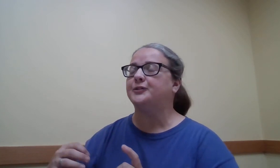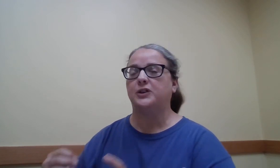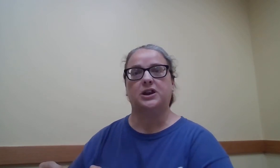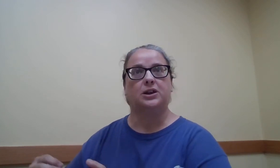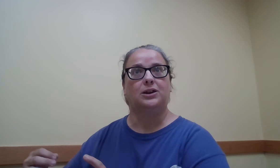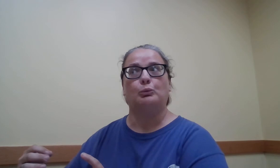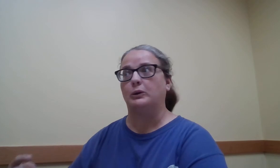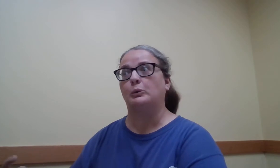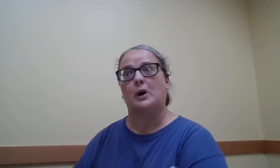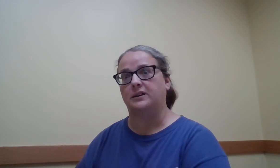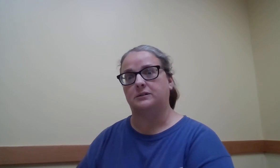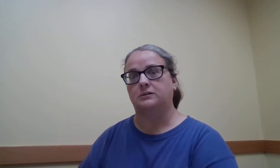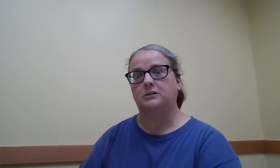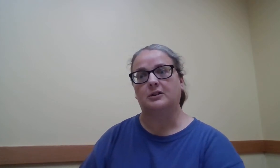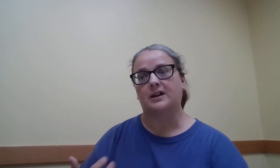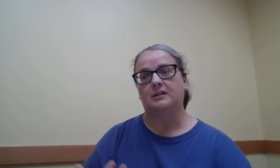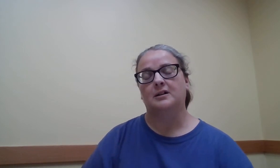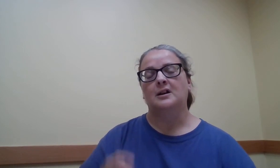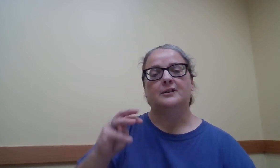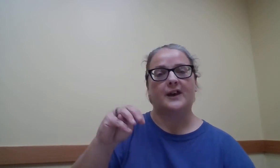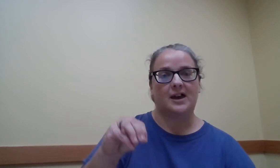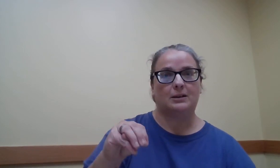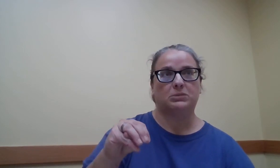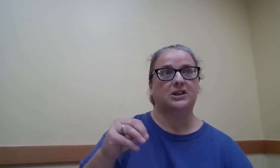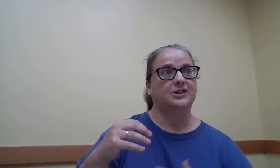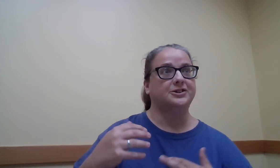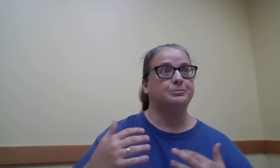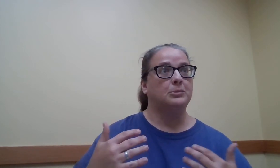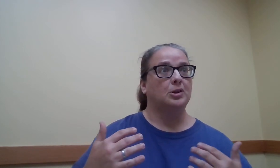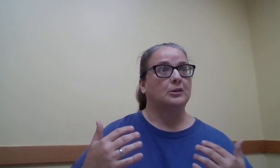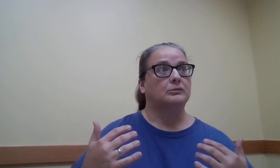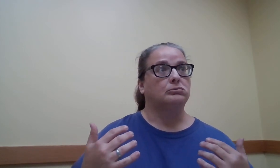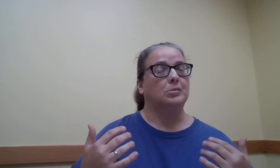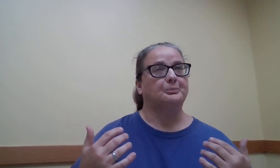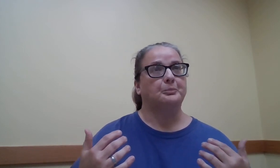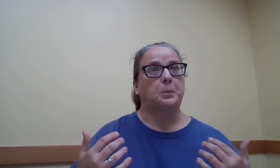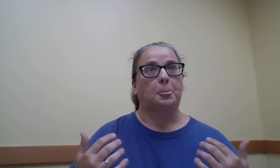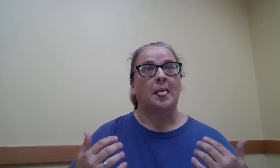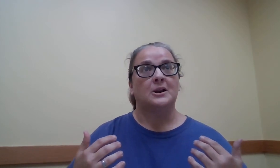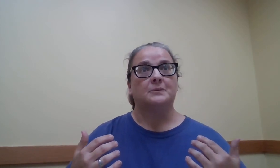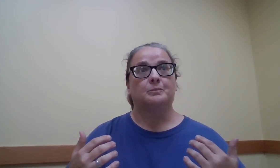XV111. Okay, the M is